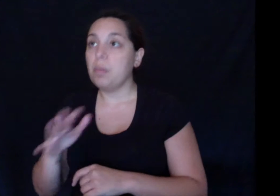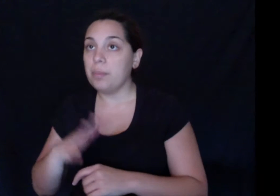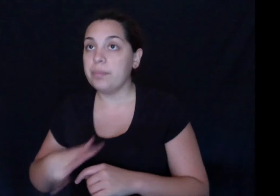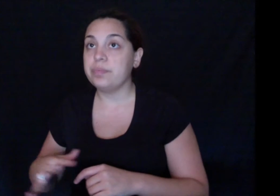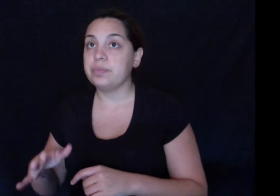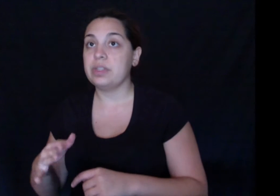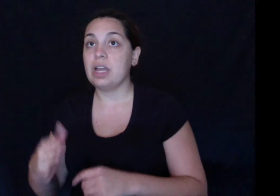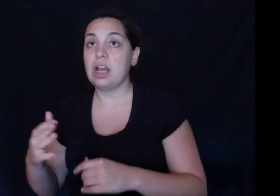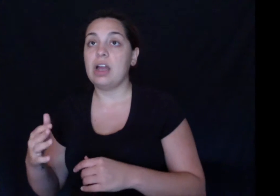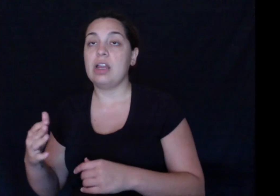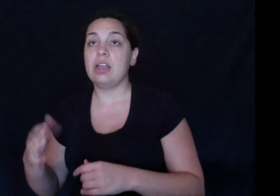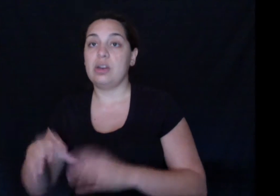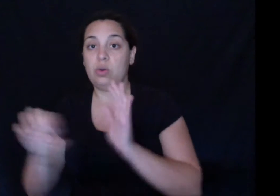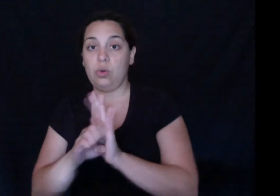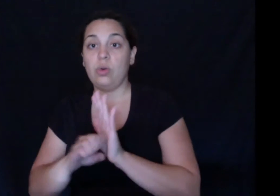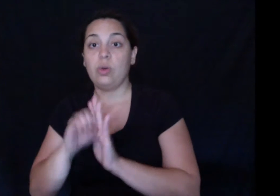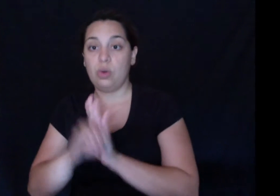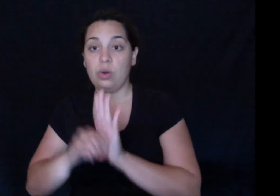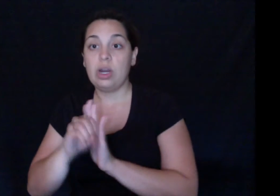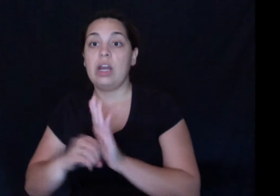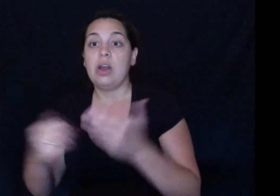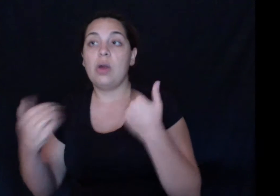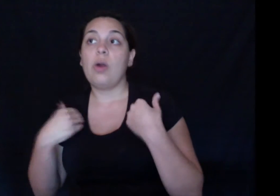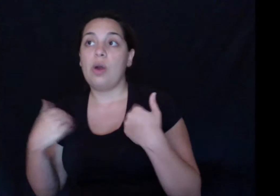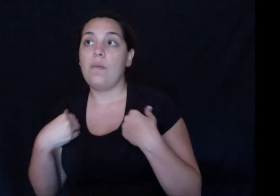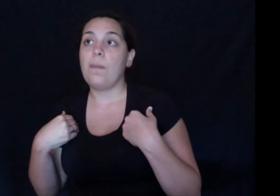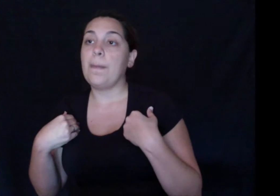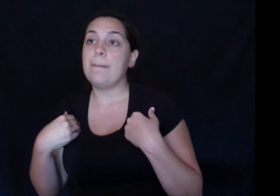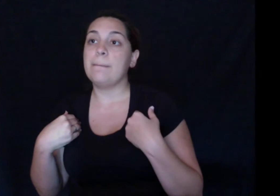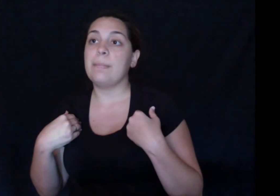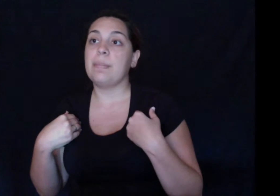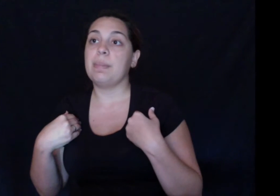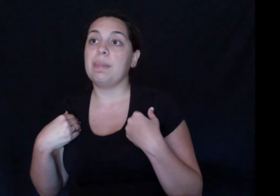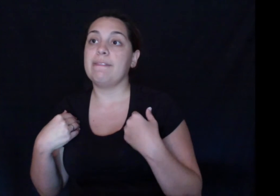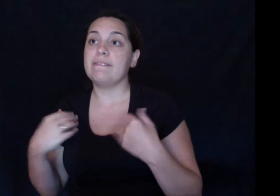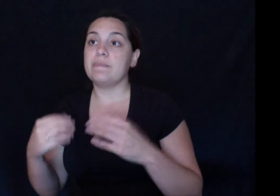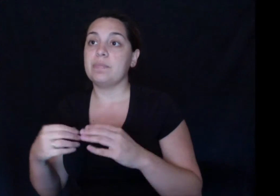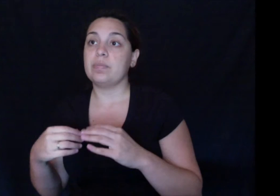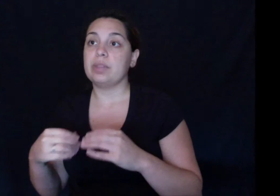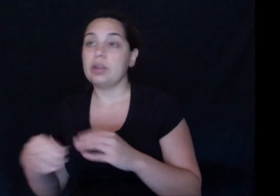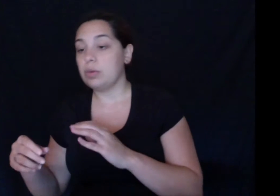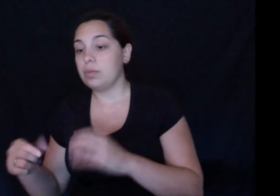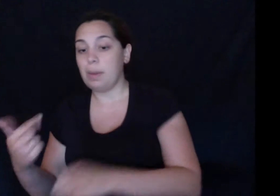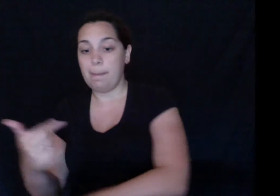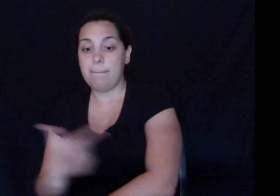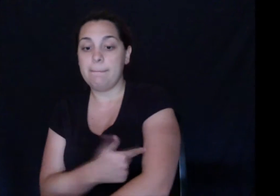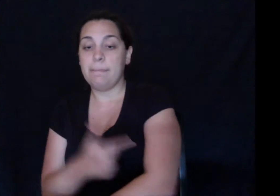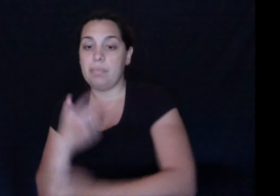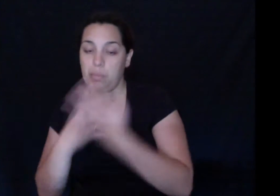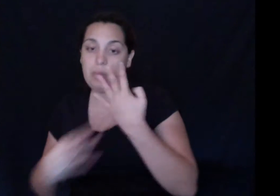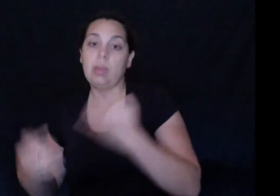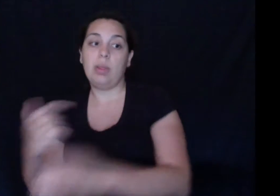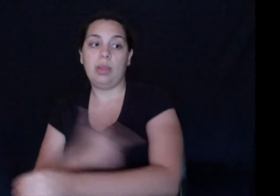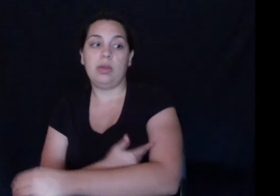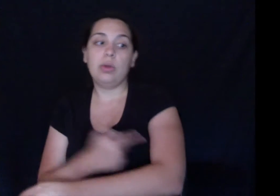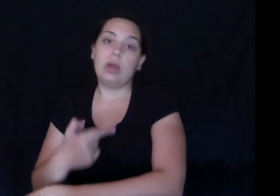cleared to leave, and I just actually walked back to my hotel, which was about a mile away, but I made it. It wasn't a big deal.